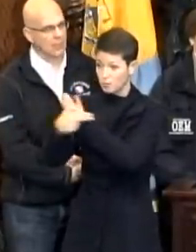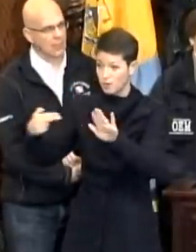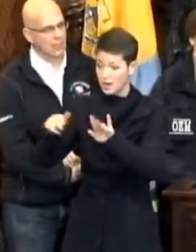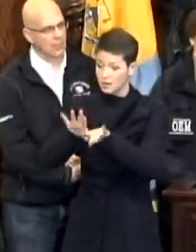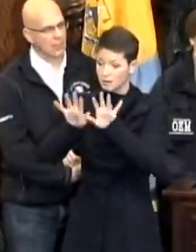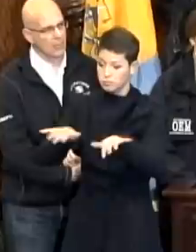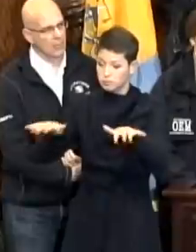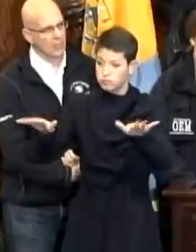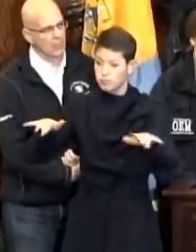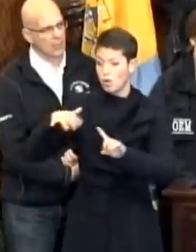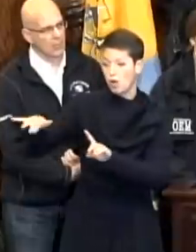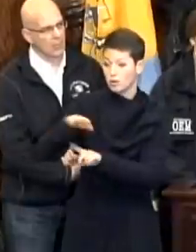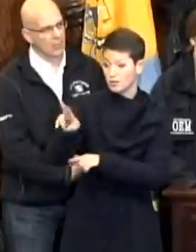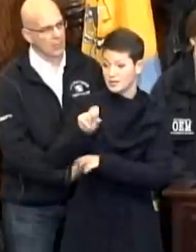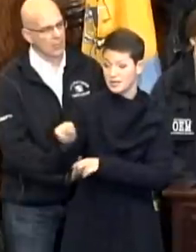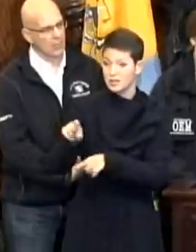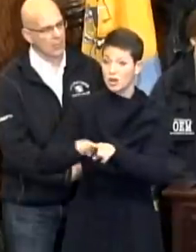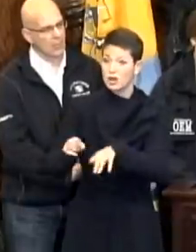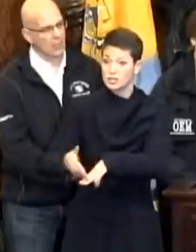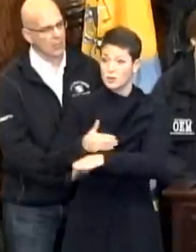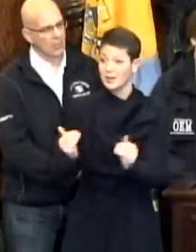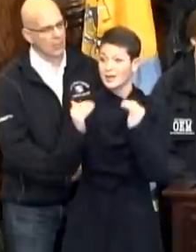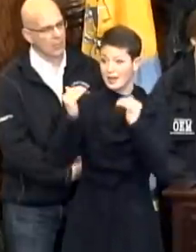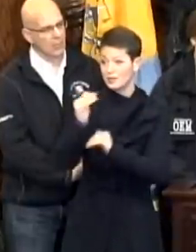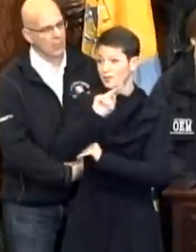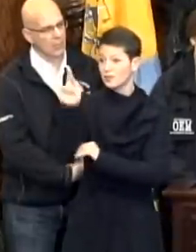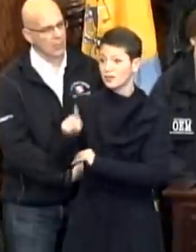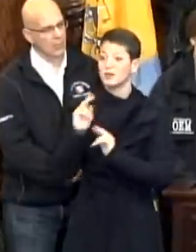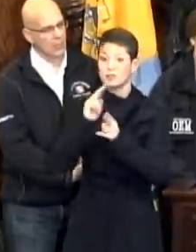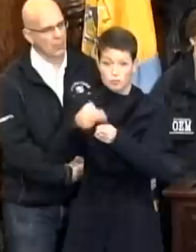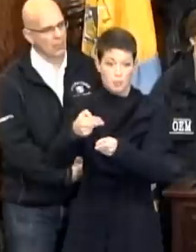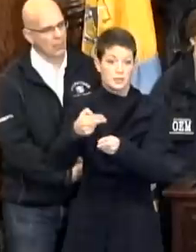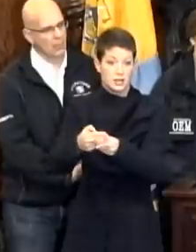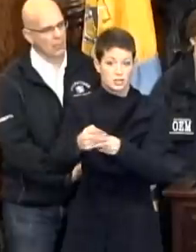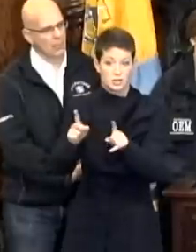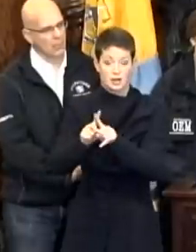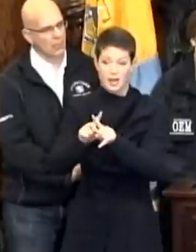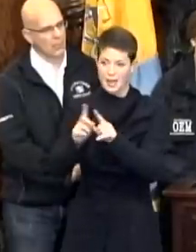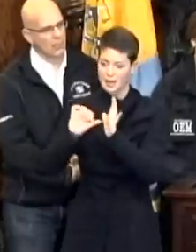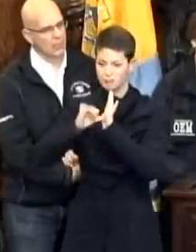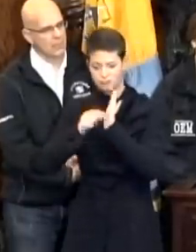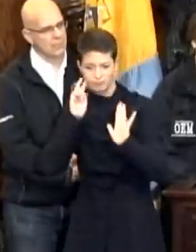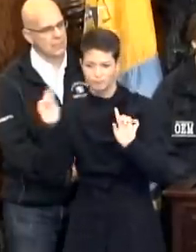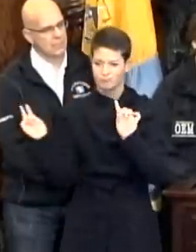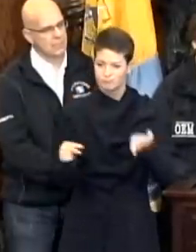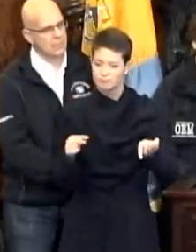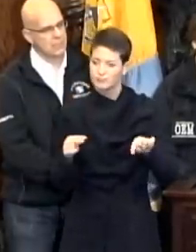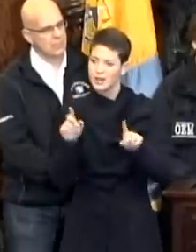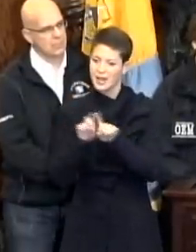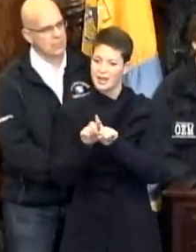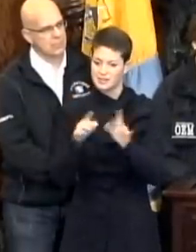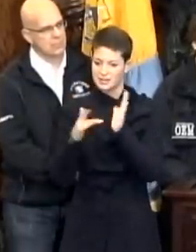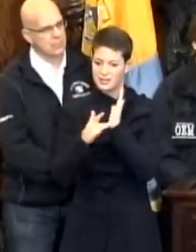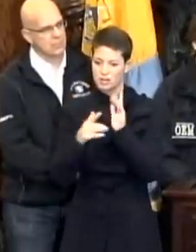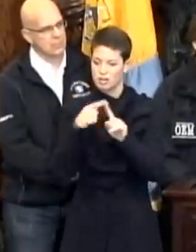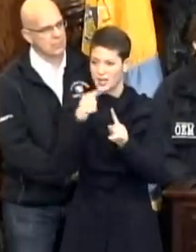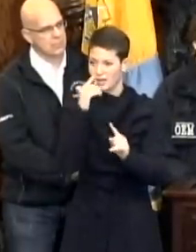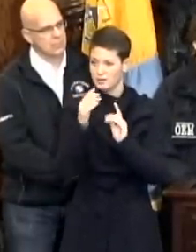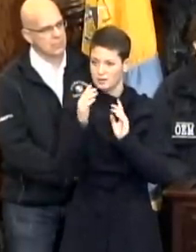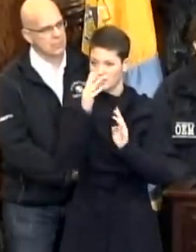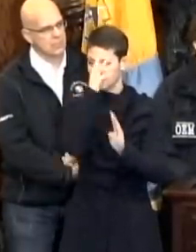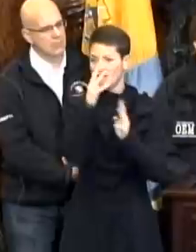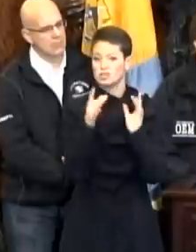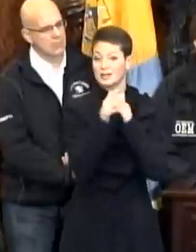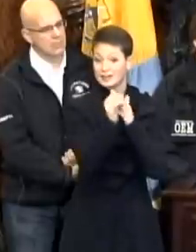our nation, it also enhances Philadelphia's reputation and prominence as a technology and innovation leader. I